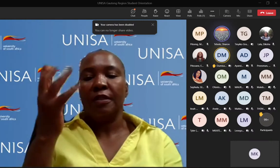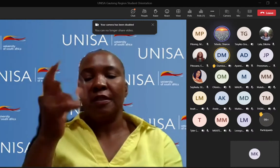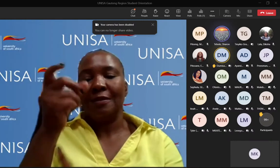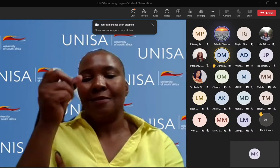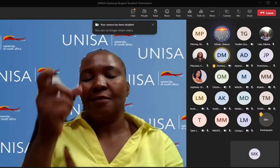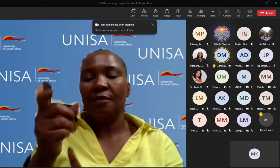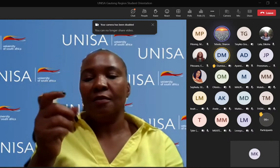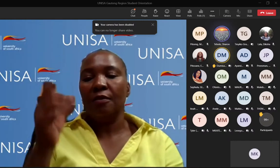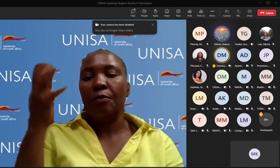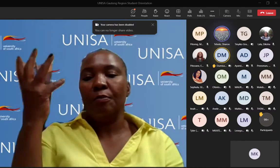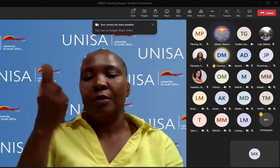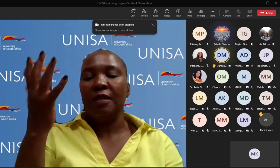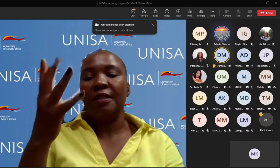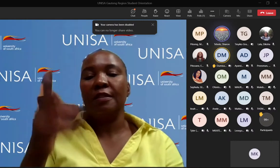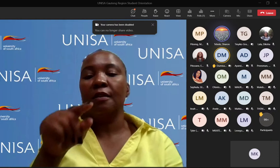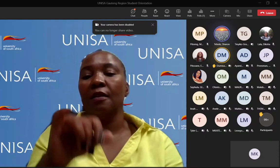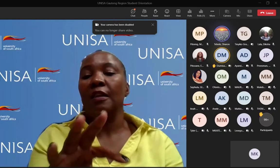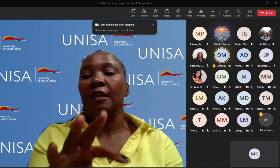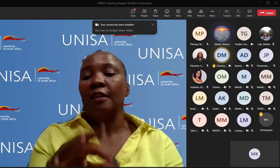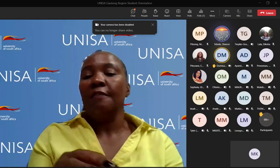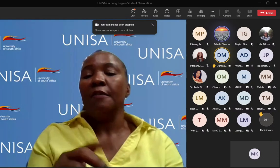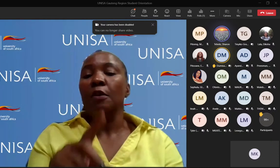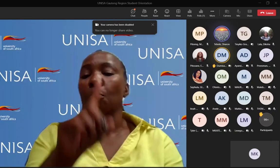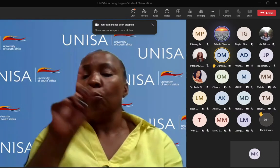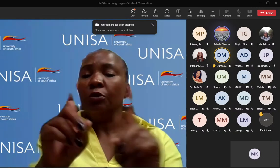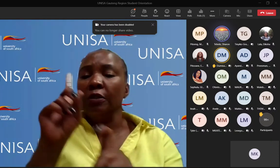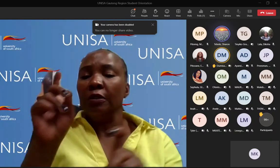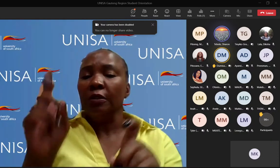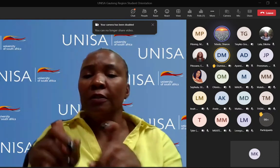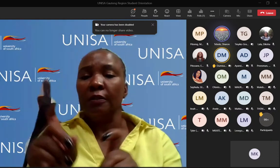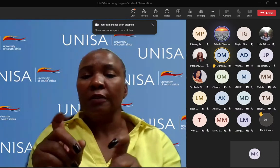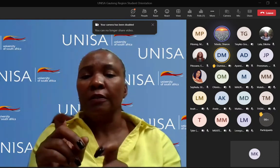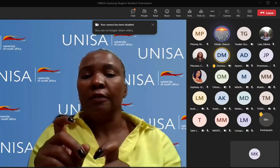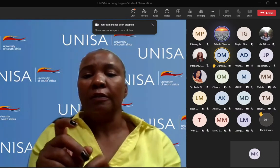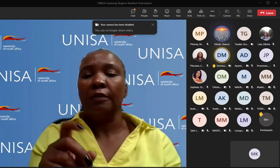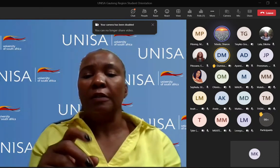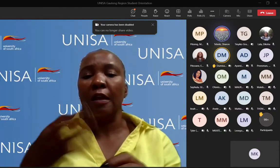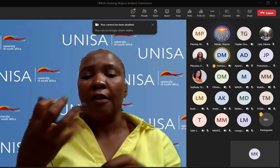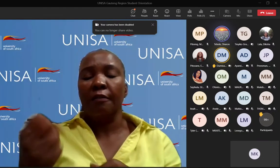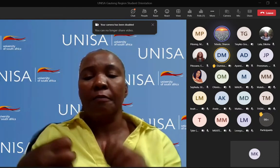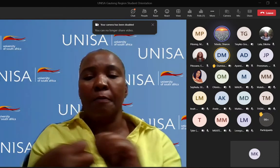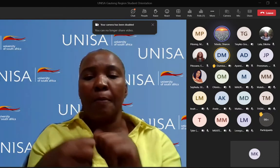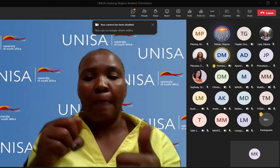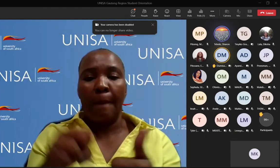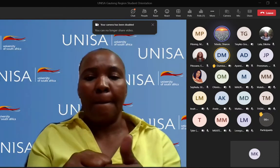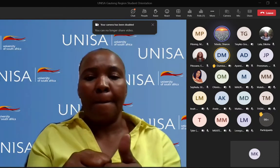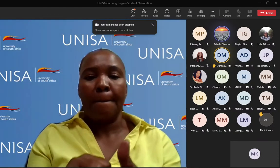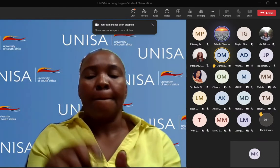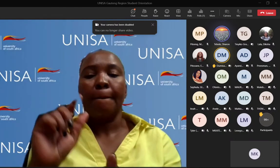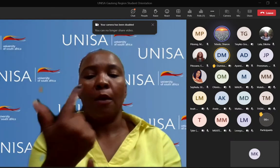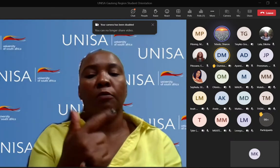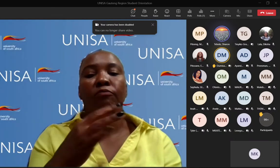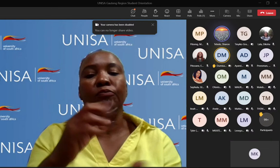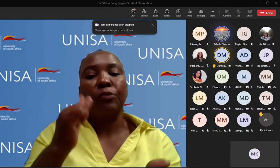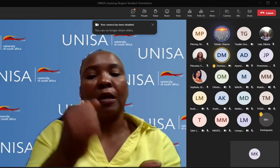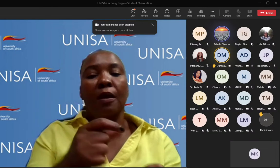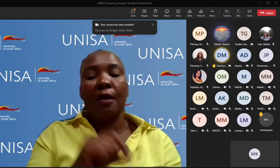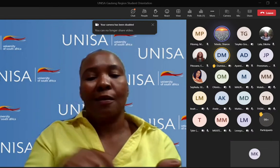if your questions are really burning out of five ask one now then the rest please write them in the chat box so that my